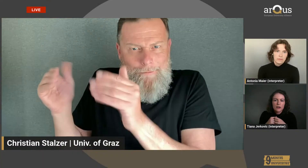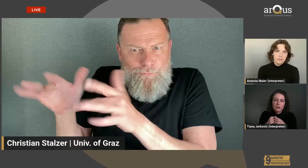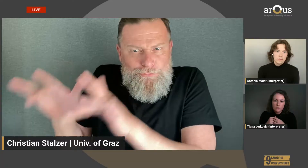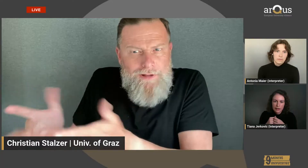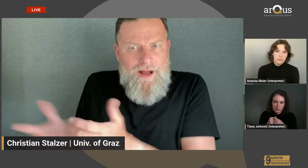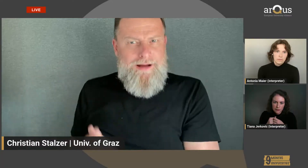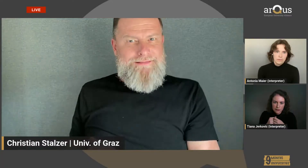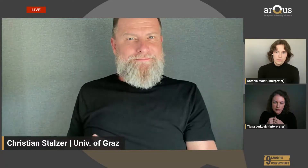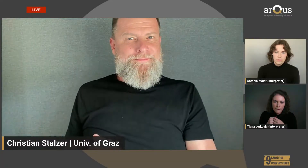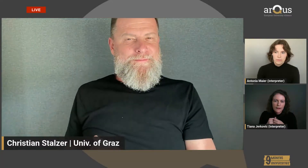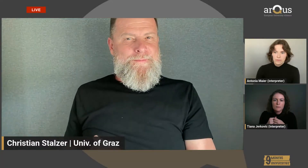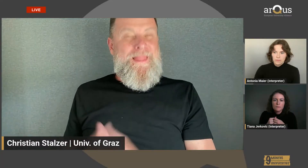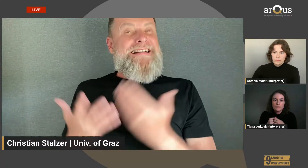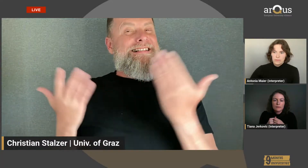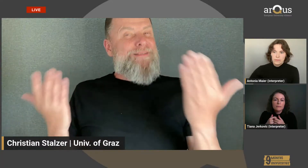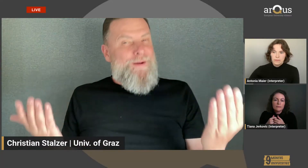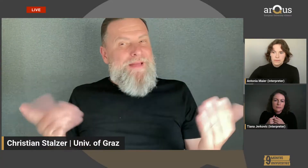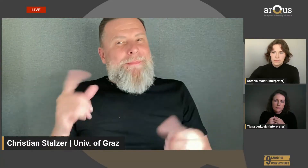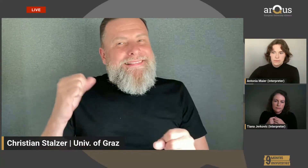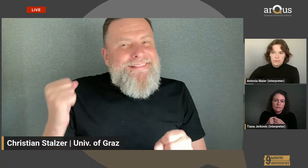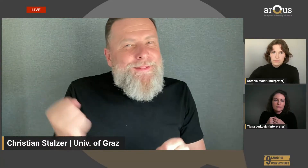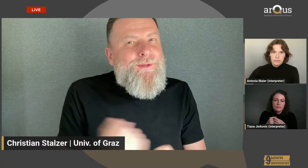access to language.